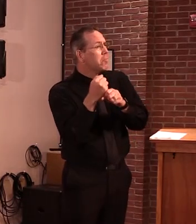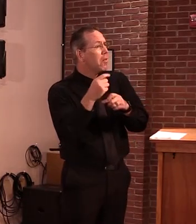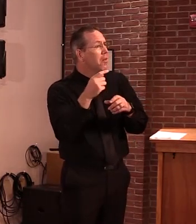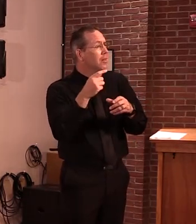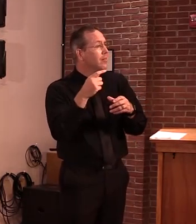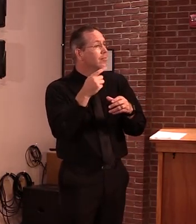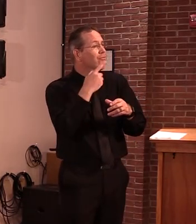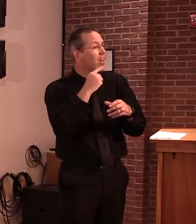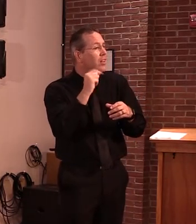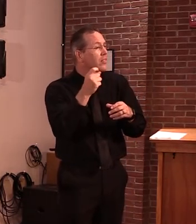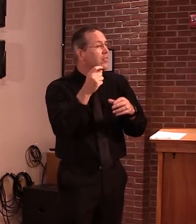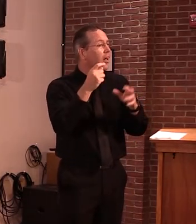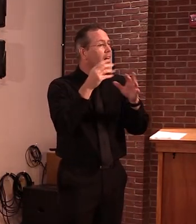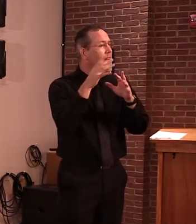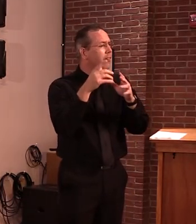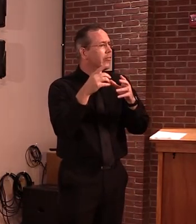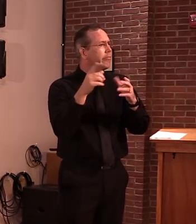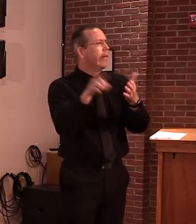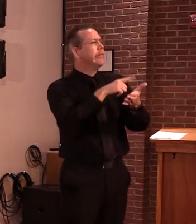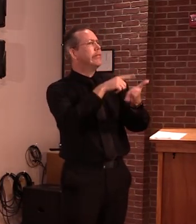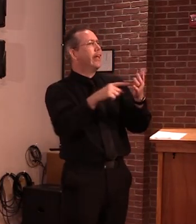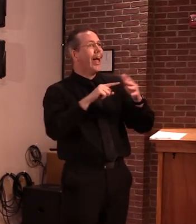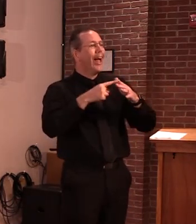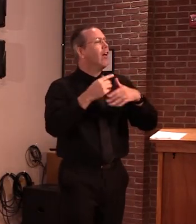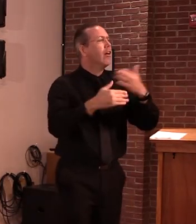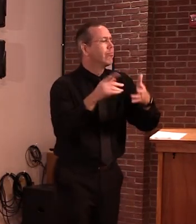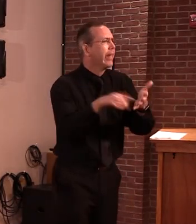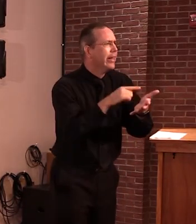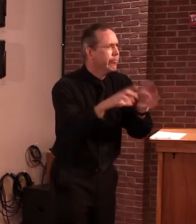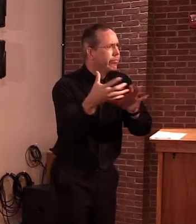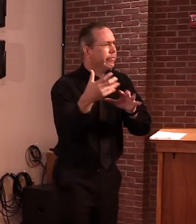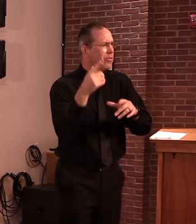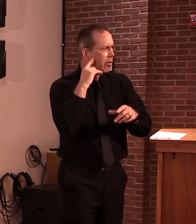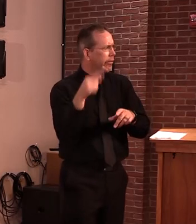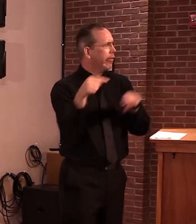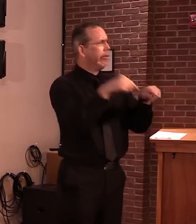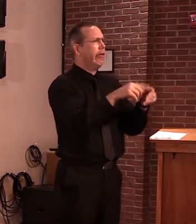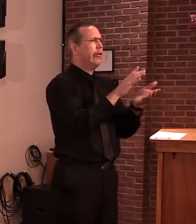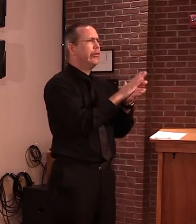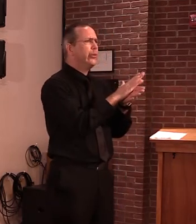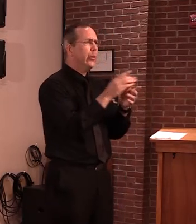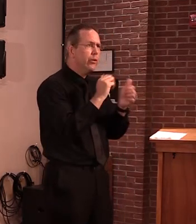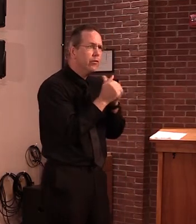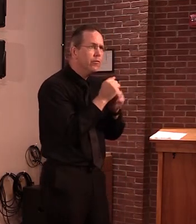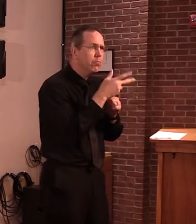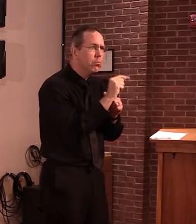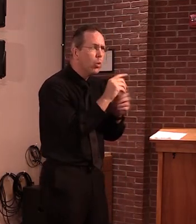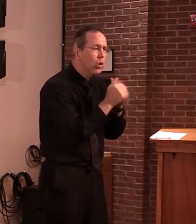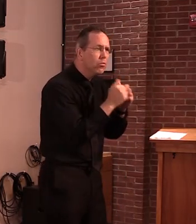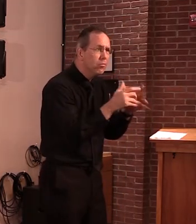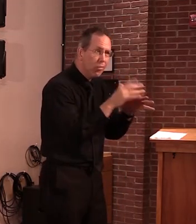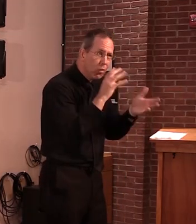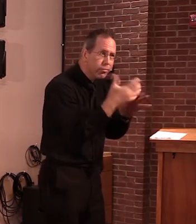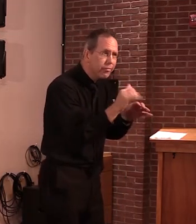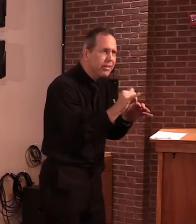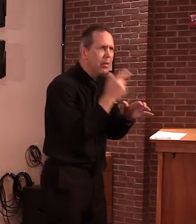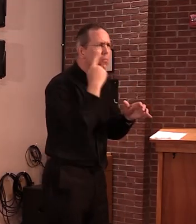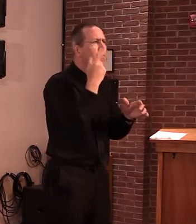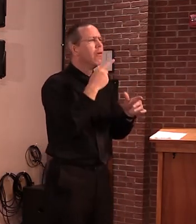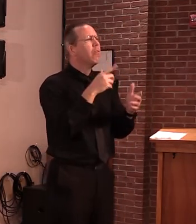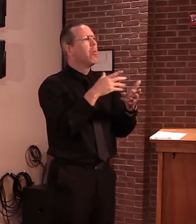school athletics or school athletics here in the near future. Secretary Moore has been leading that up precisely because she